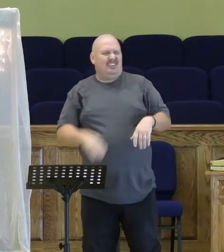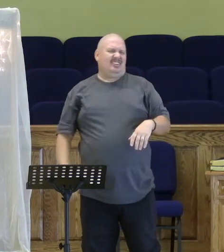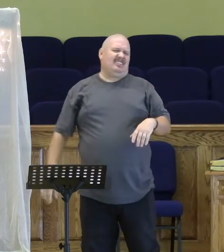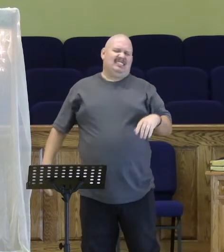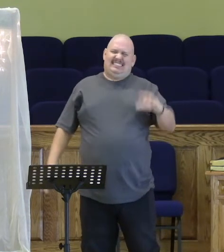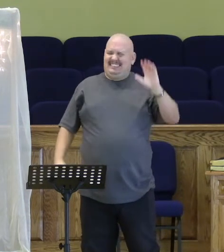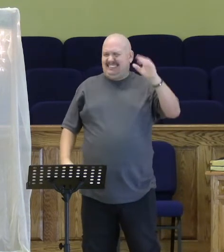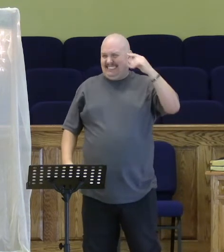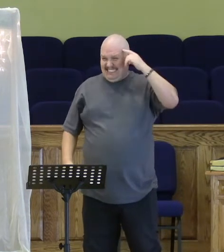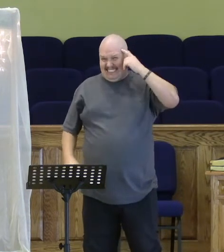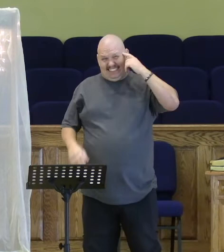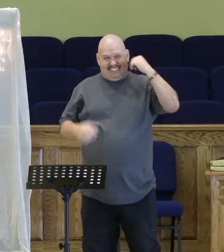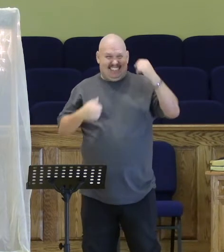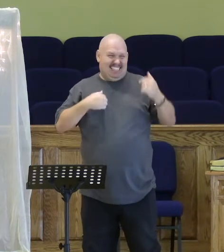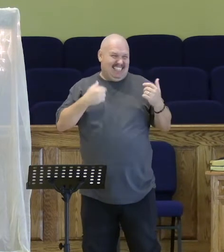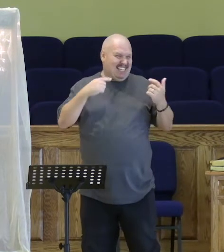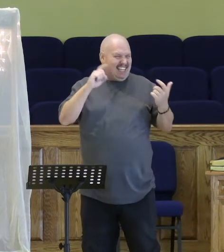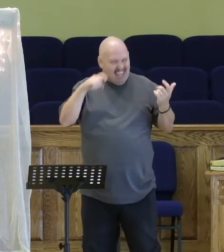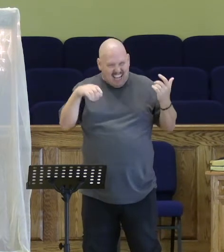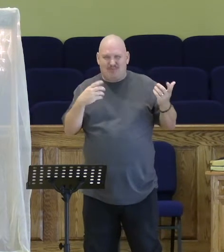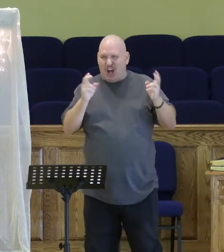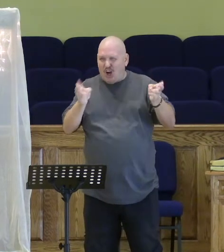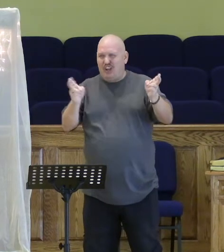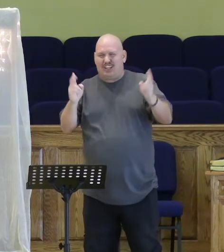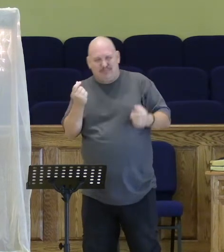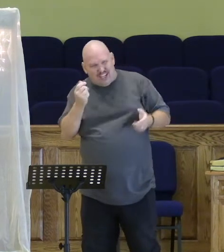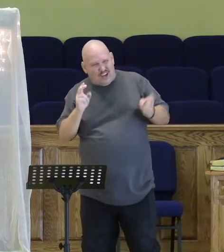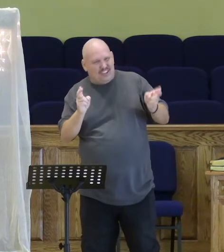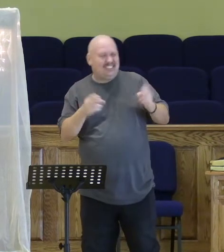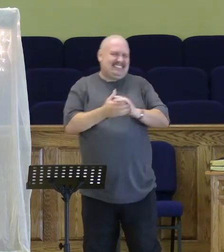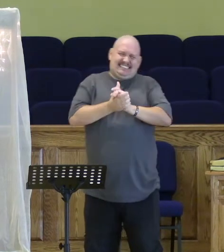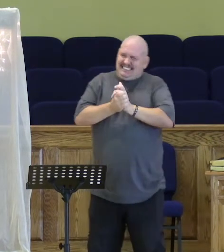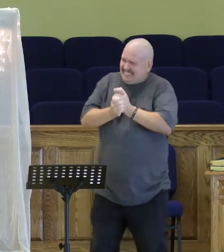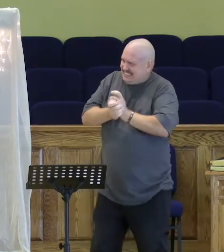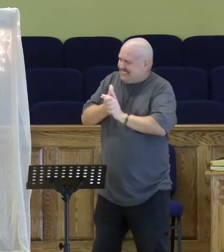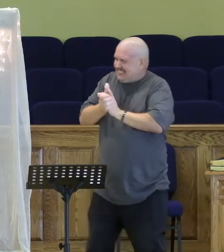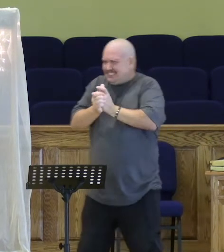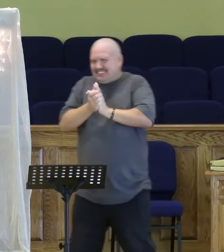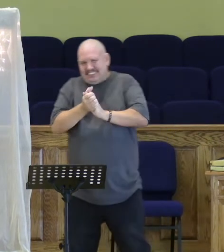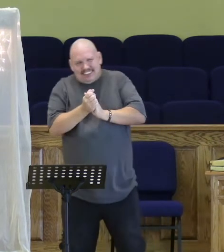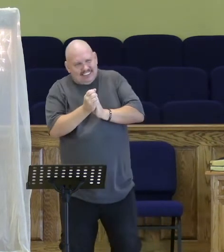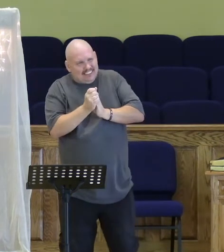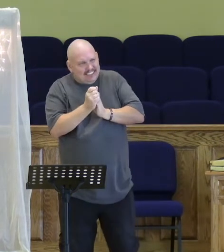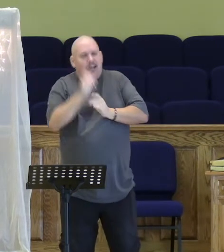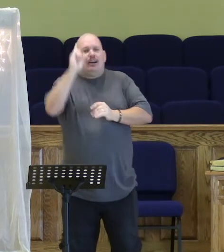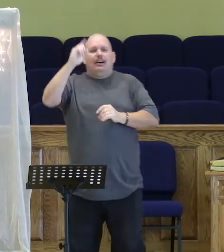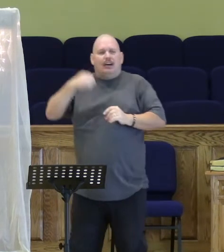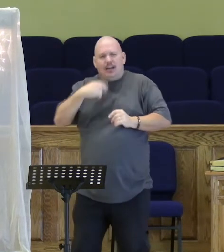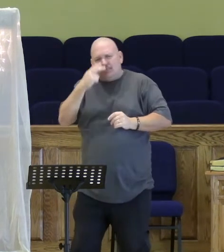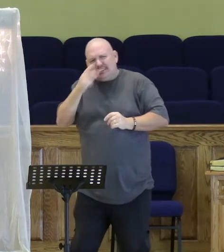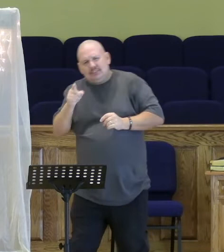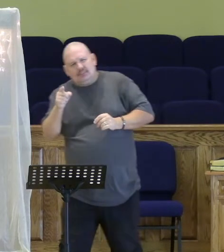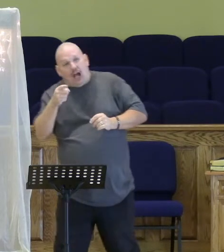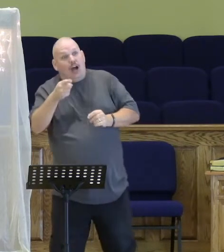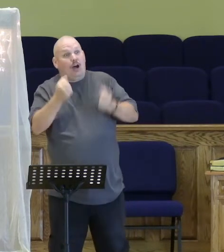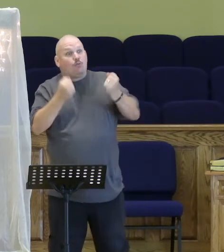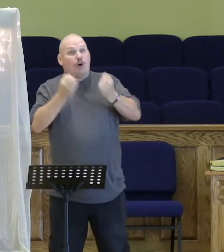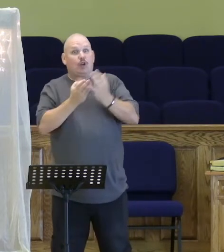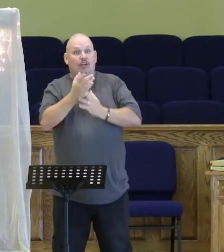stuff. Oh, the line's too long. I'm too hungry. Do I need to wait? I'm in a little bit of a hurry. What should I do? Oh, there's